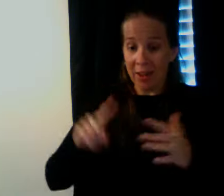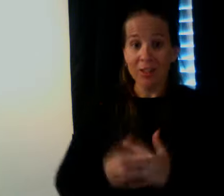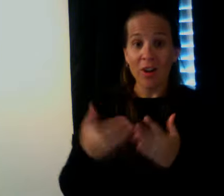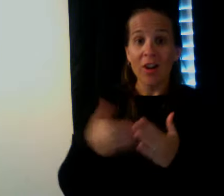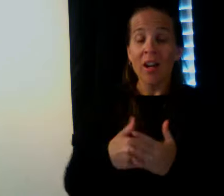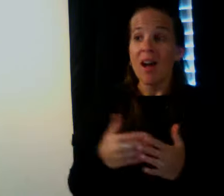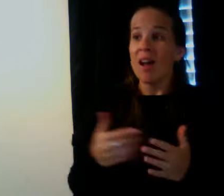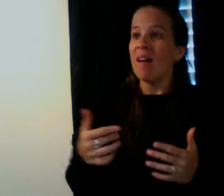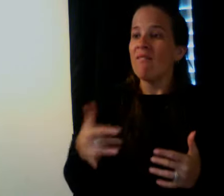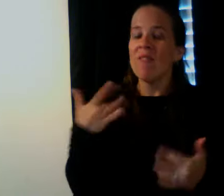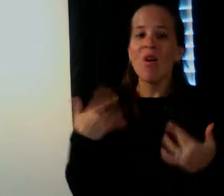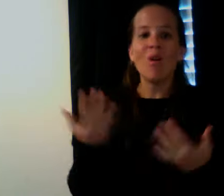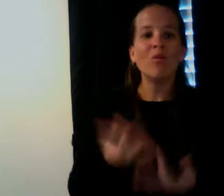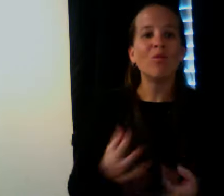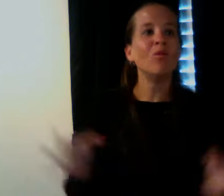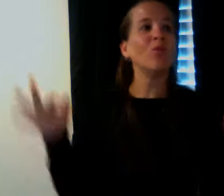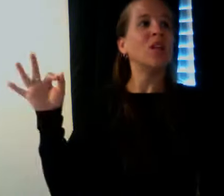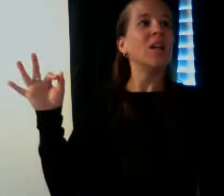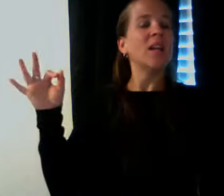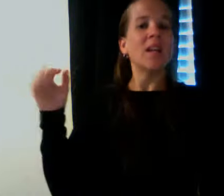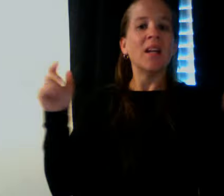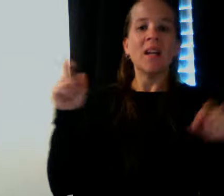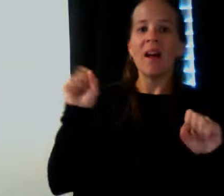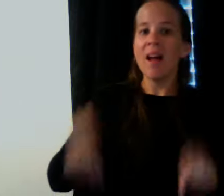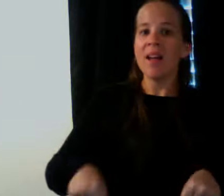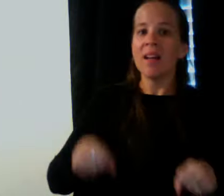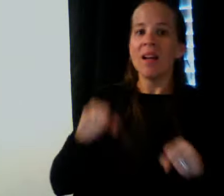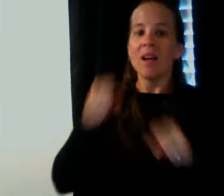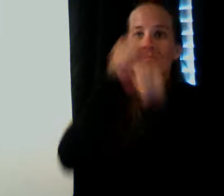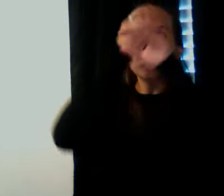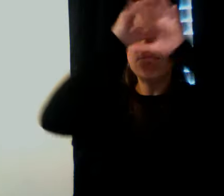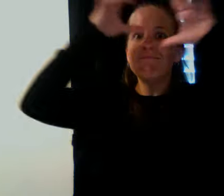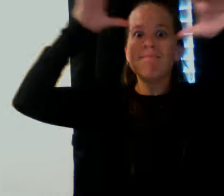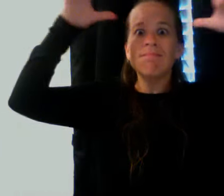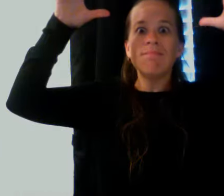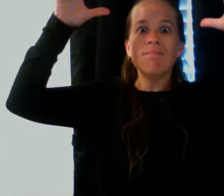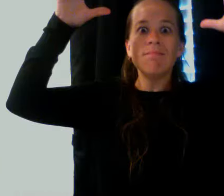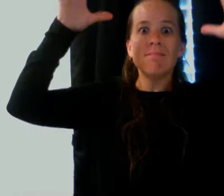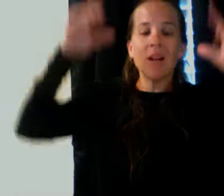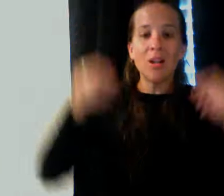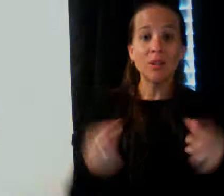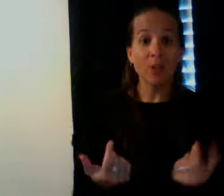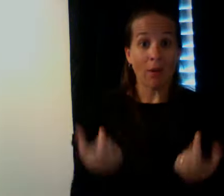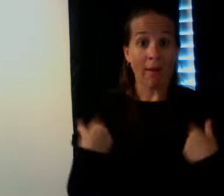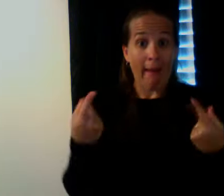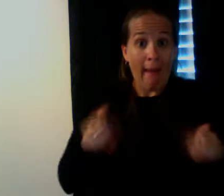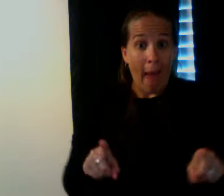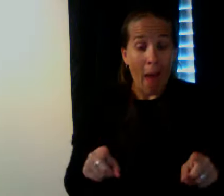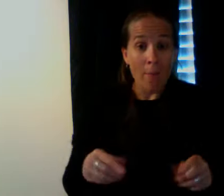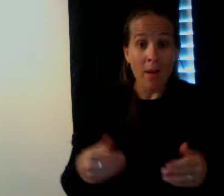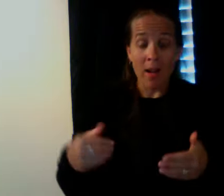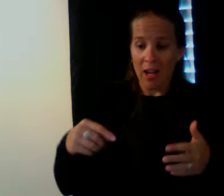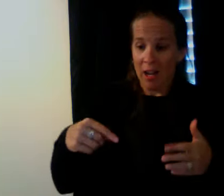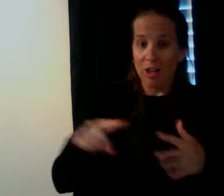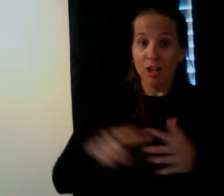enter one of the most creative periods of my life. During the next 5 years, I started a company named Next, another company named Pixar, and fell